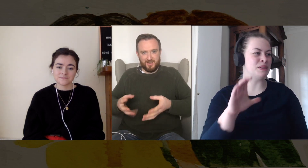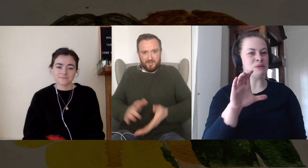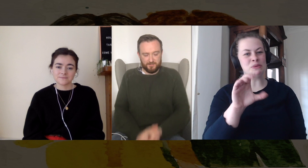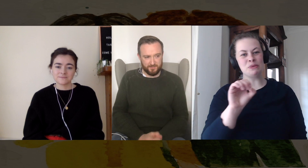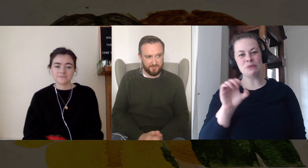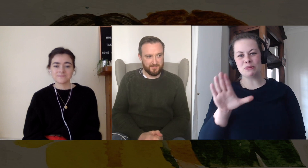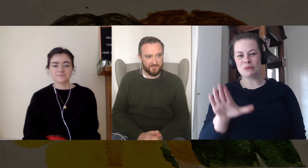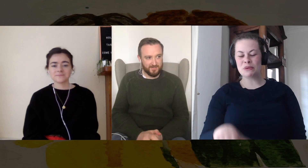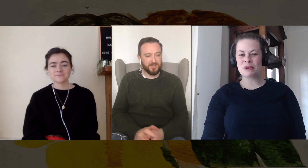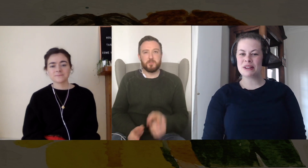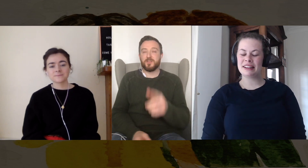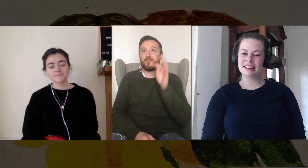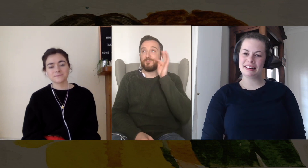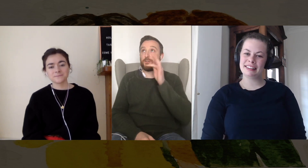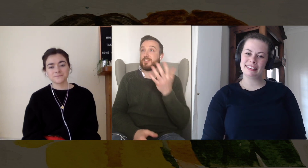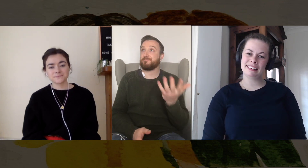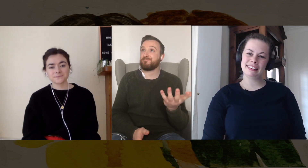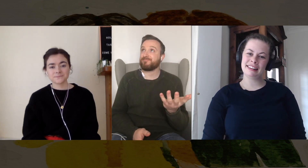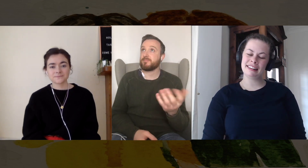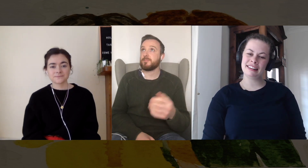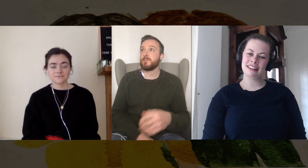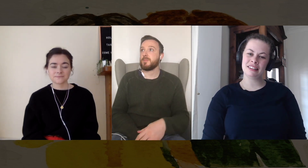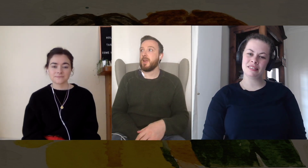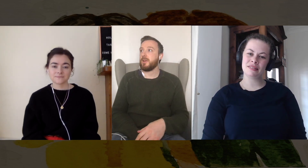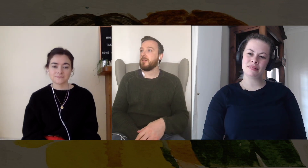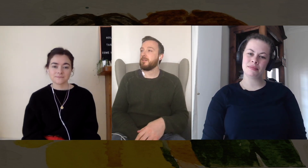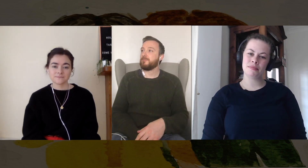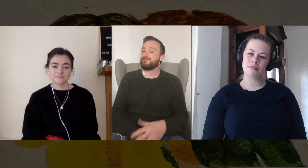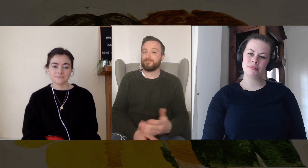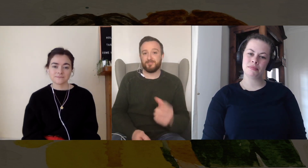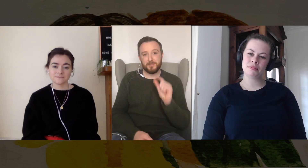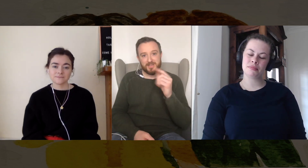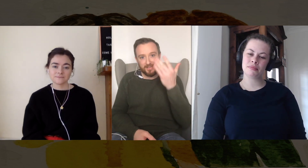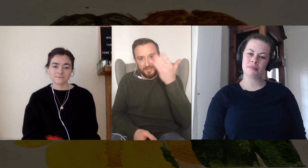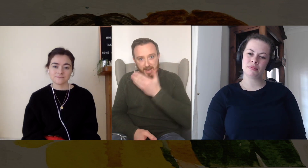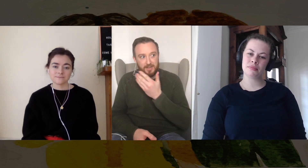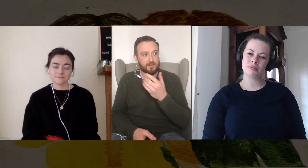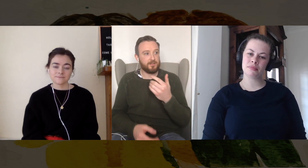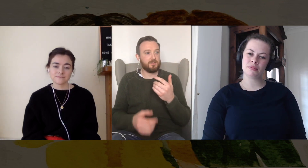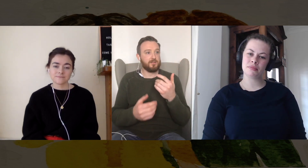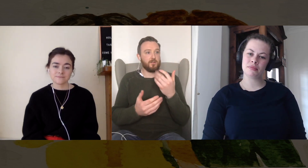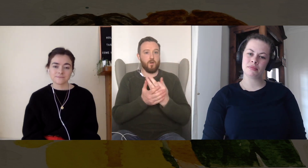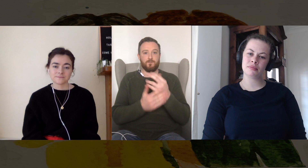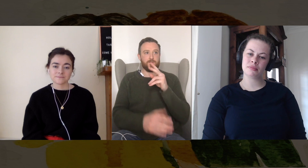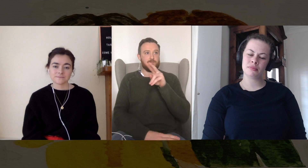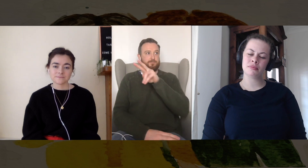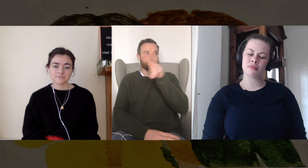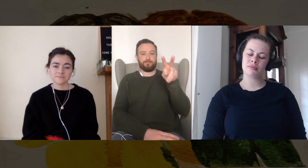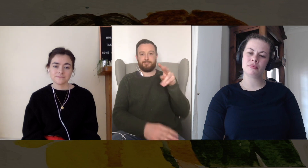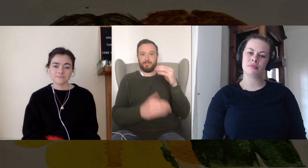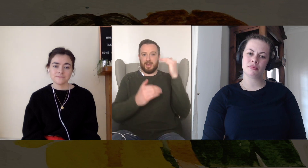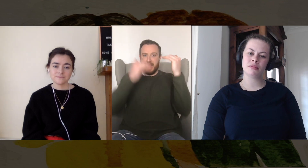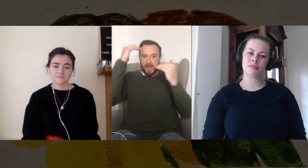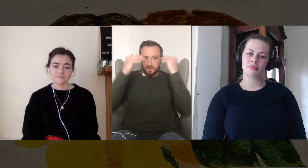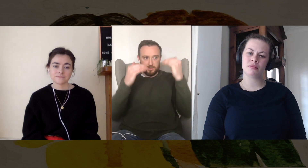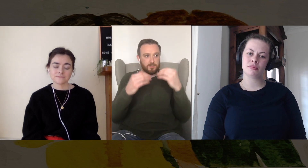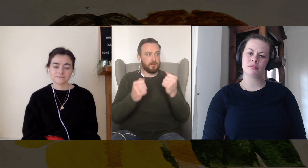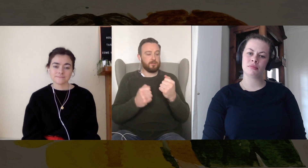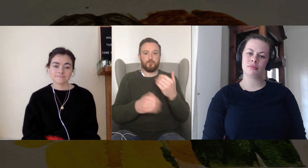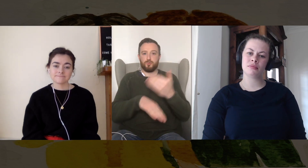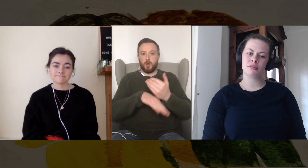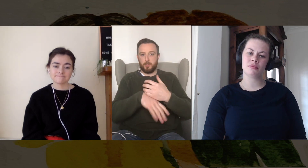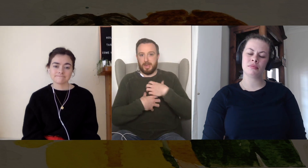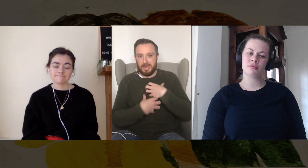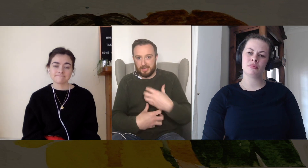And it's been that way ever since. That's so cool. Yeah, and like it's sad in a way that as you